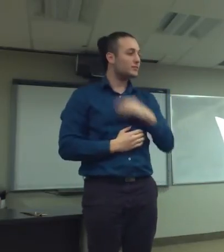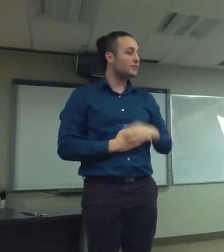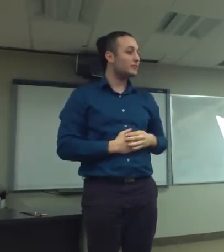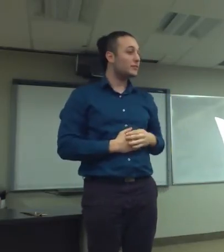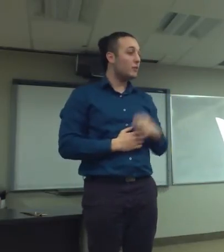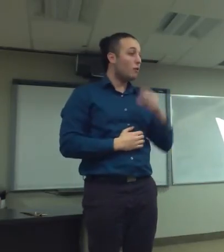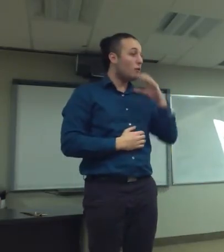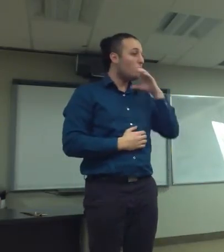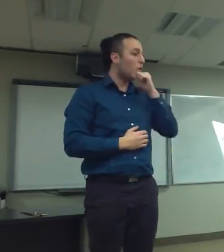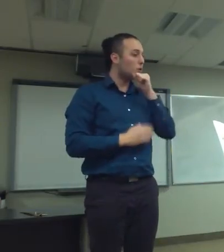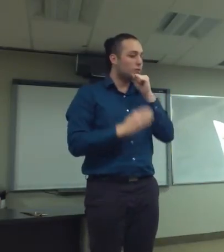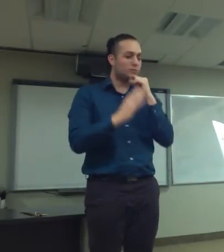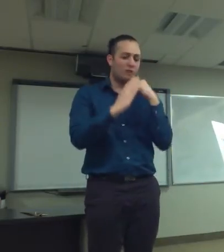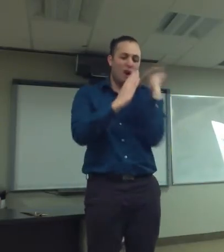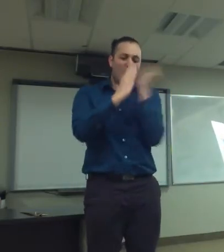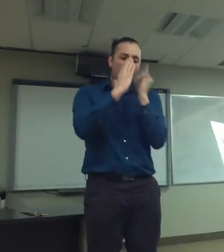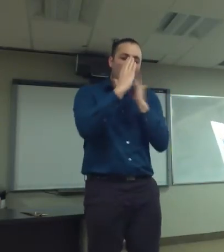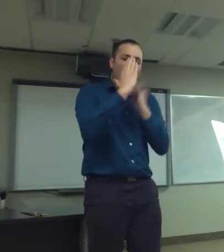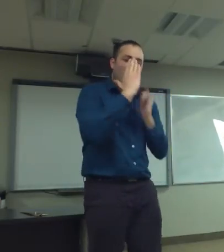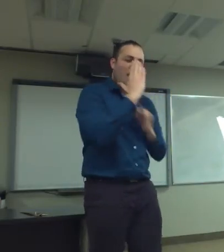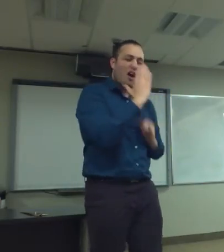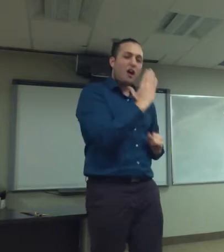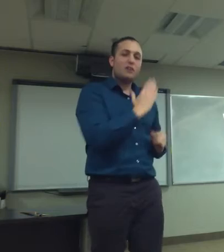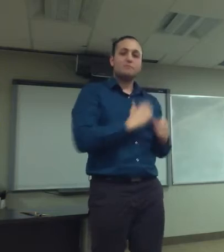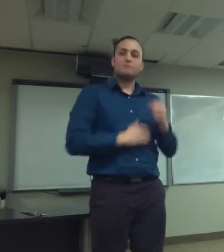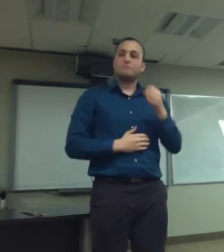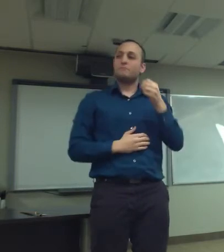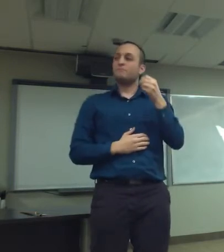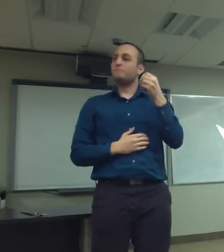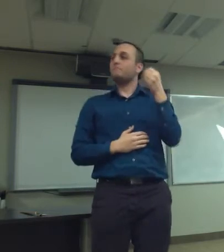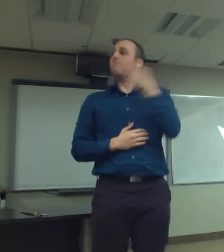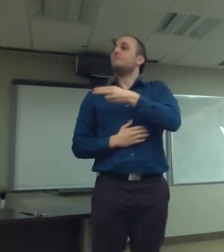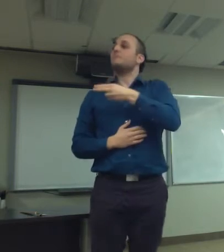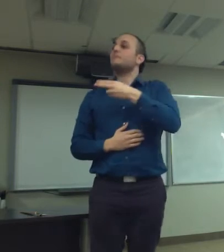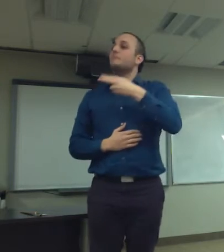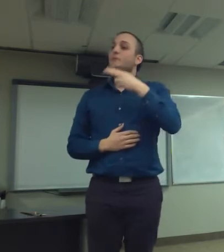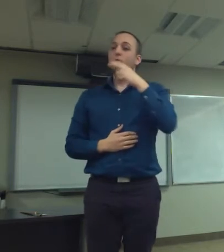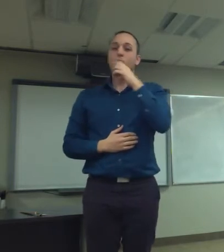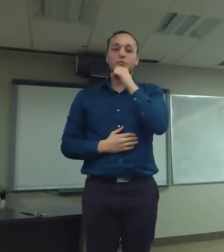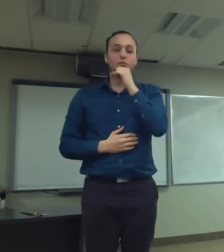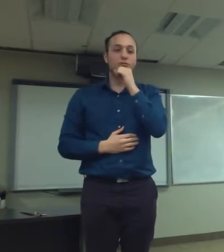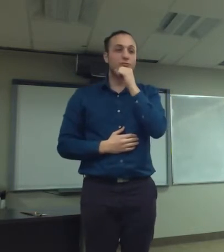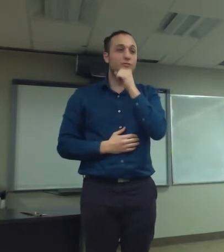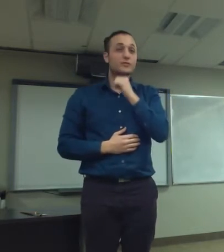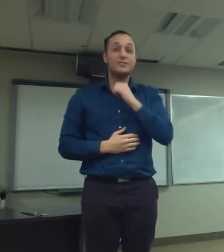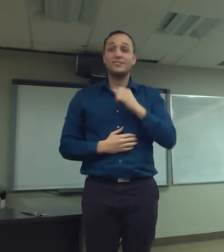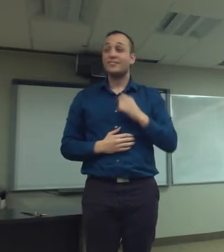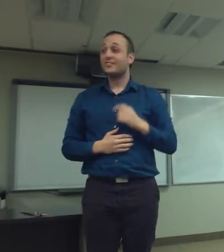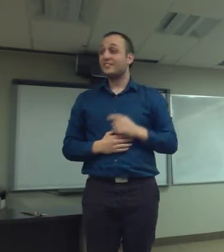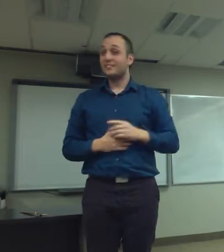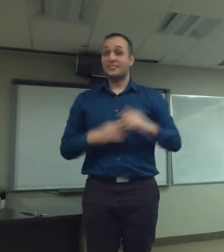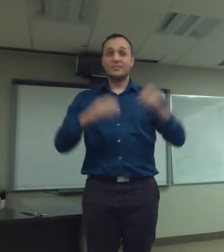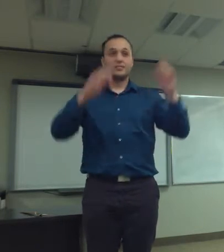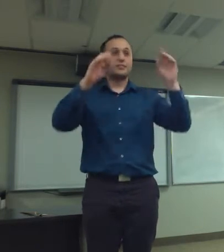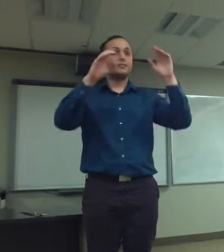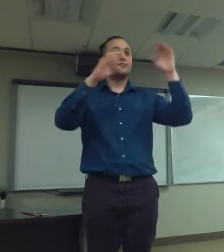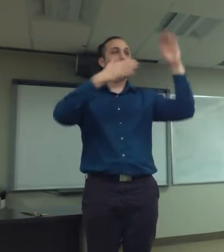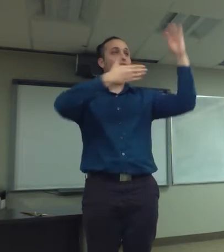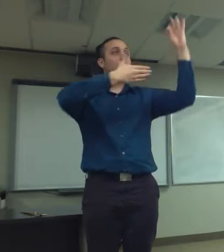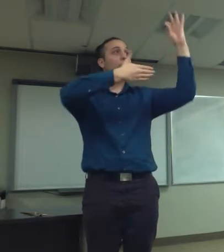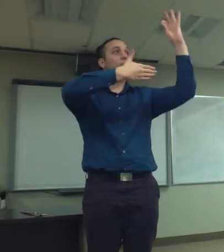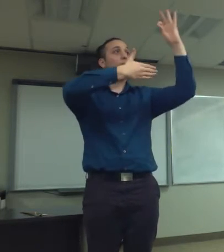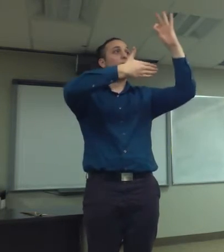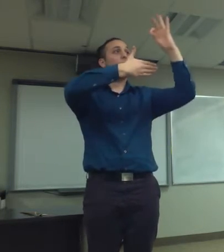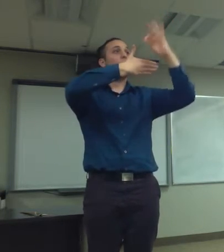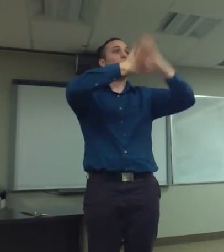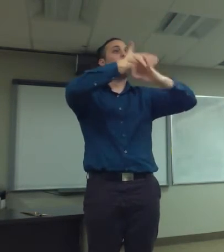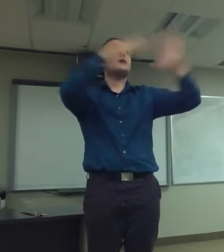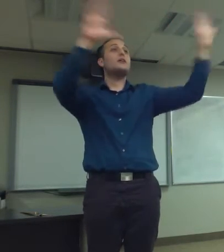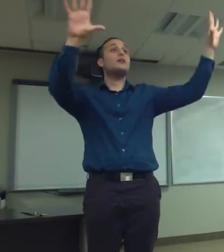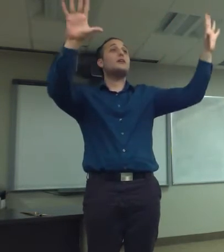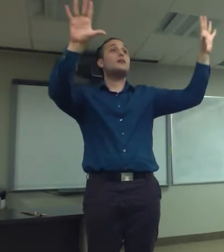And oranges that looked better than oranges. And sunsets that looked better than sunsets.